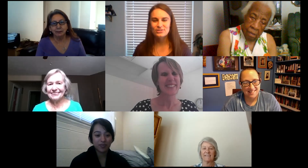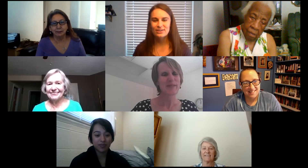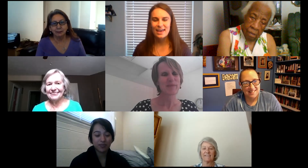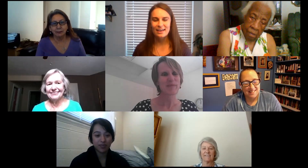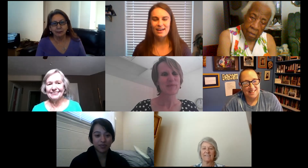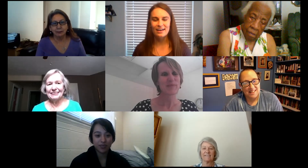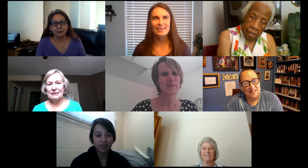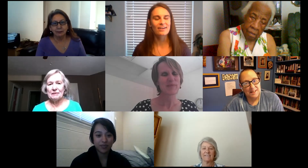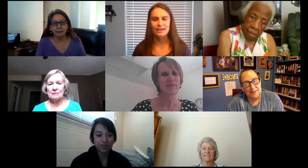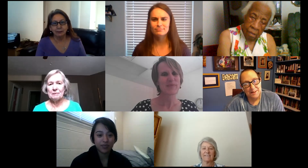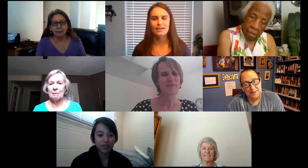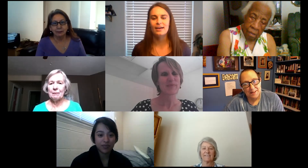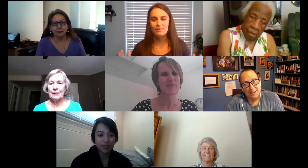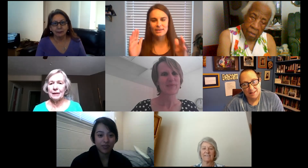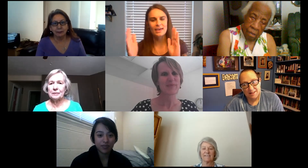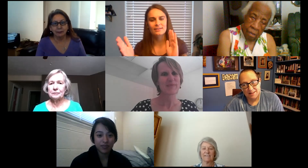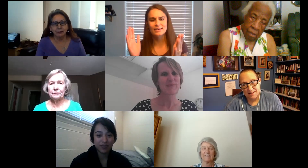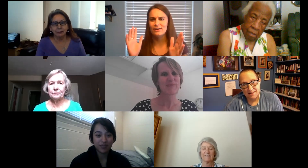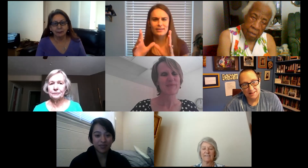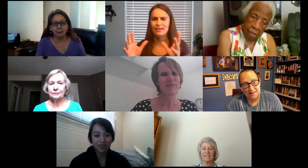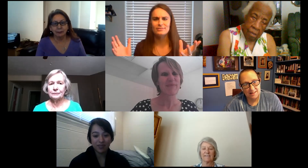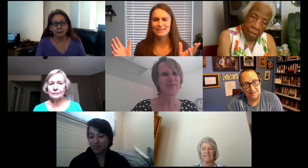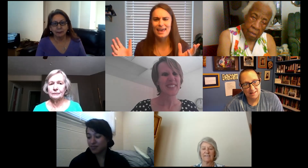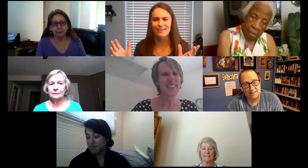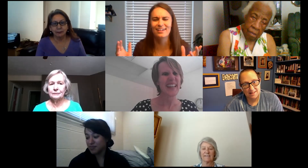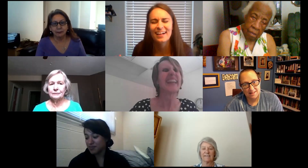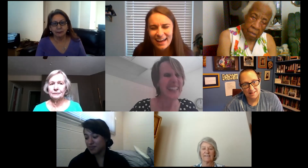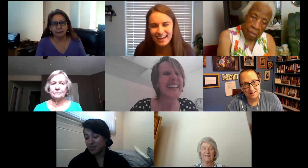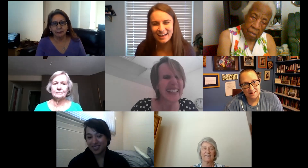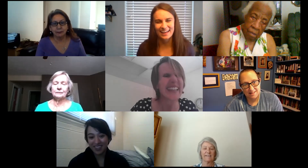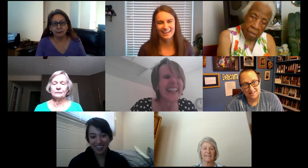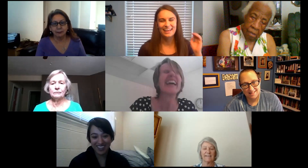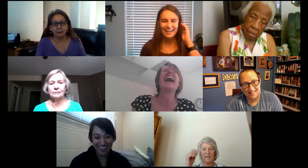to Carrie. I got Mikhail and Carrie. I was like, Kale.